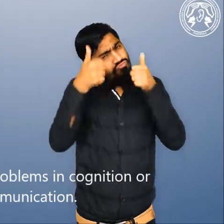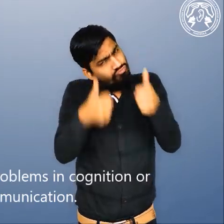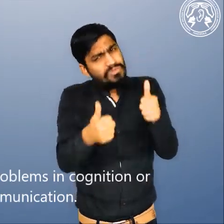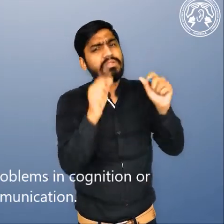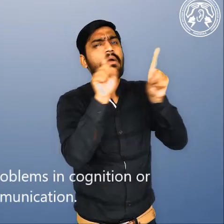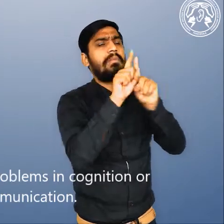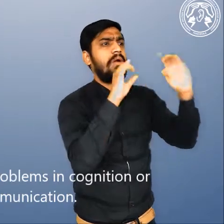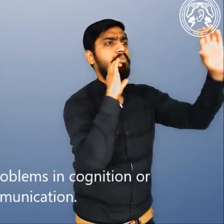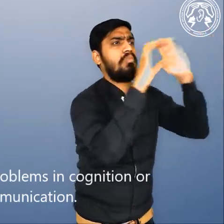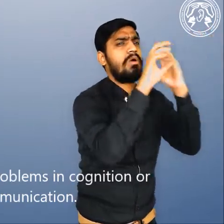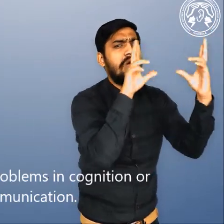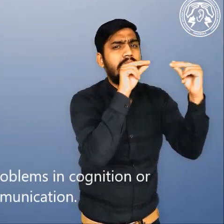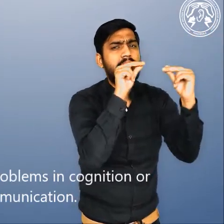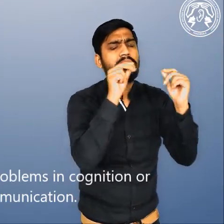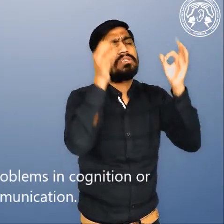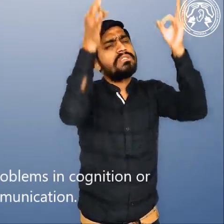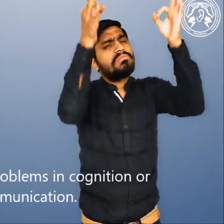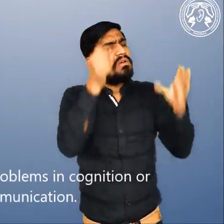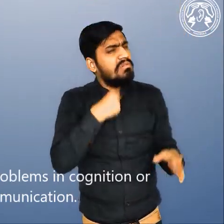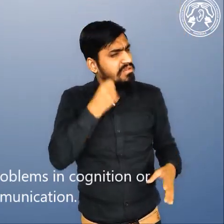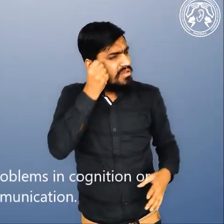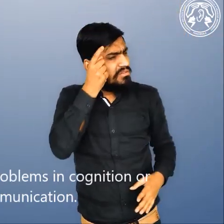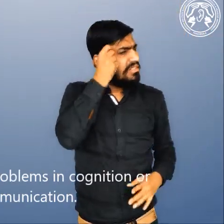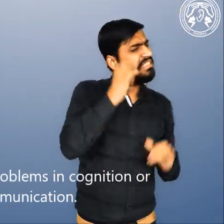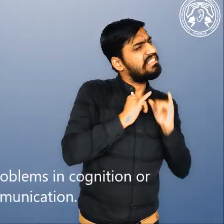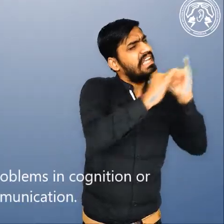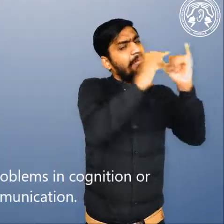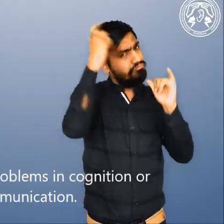There are no problems in cognition or communication.